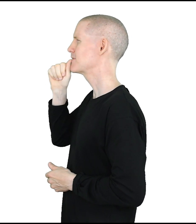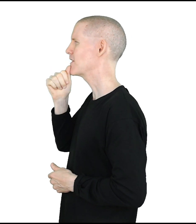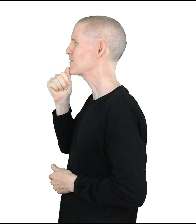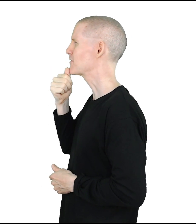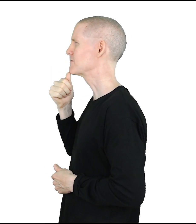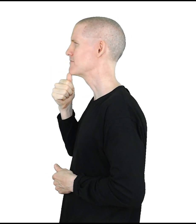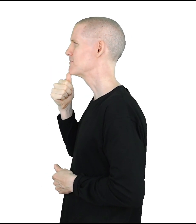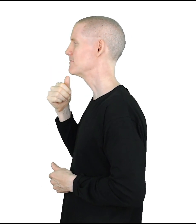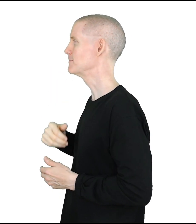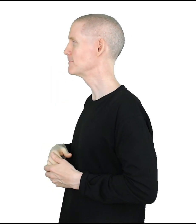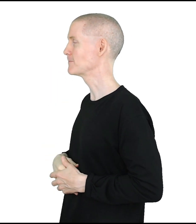suffer.